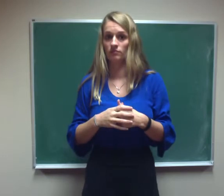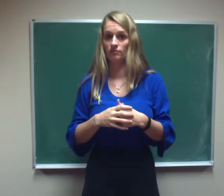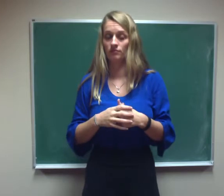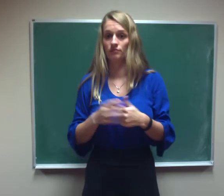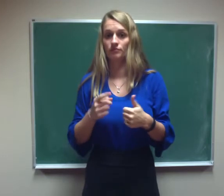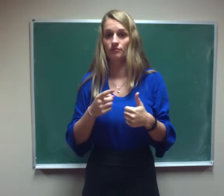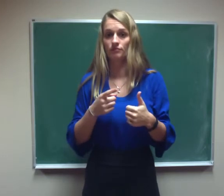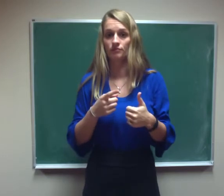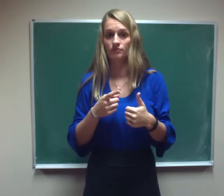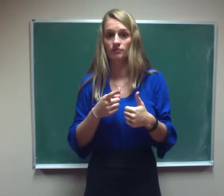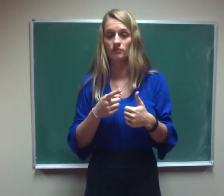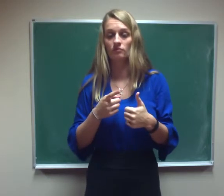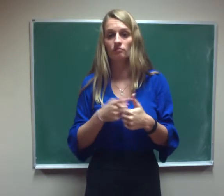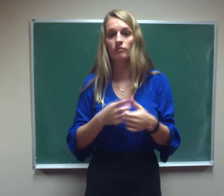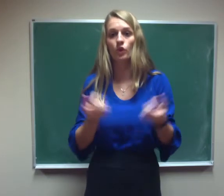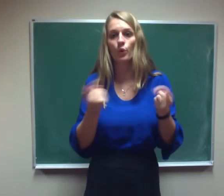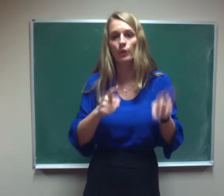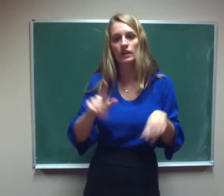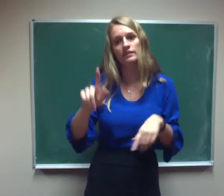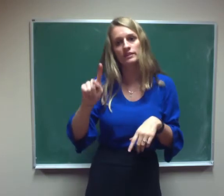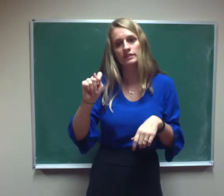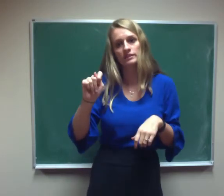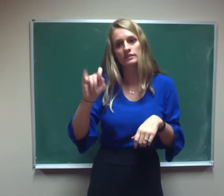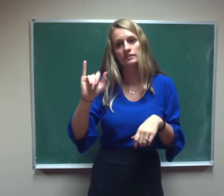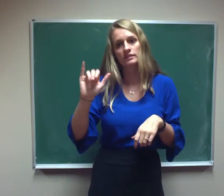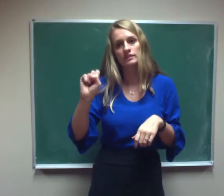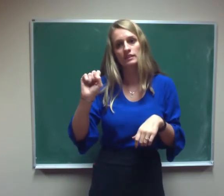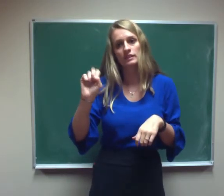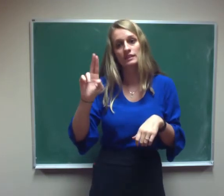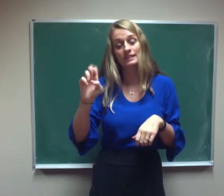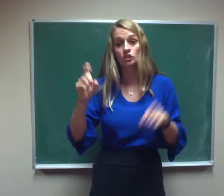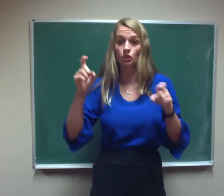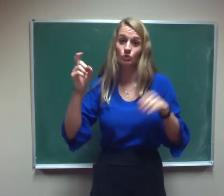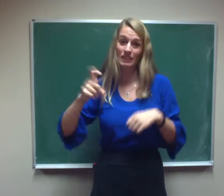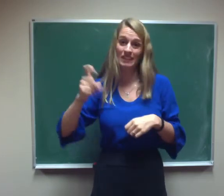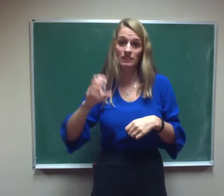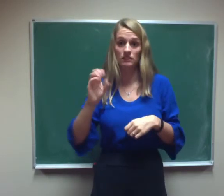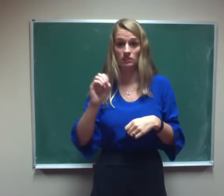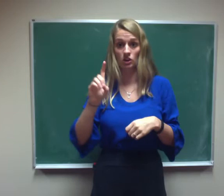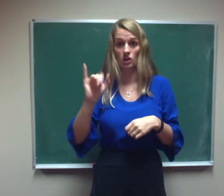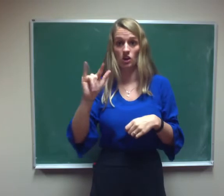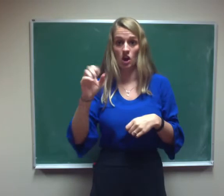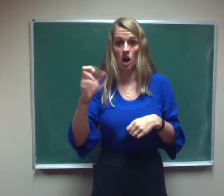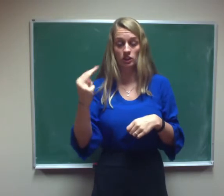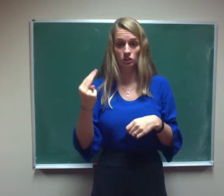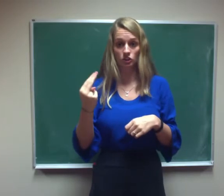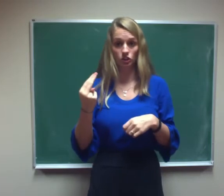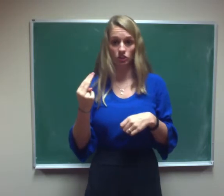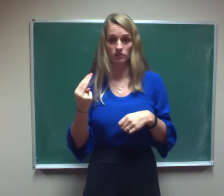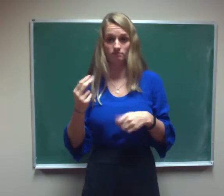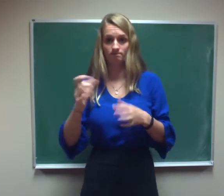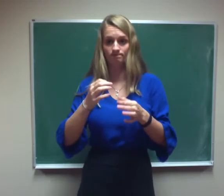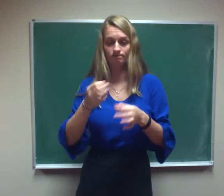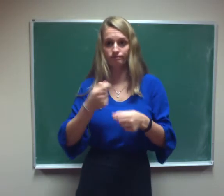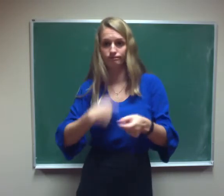tissue needs oxygen, or when a tissue needs to give off carbon dioxide, in order to facilitate that exchange, we must